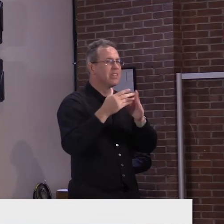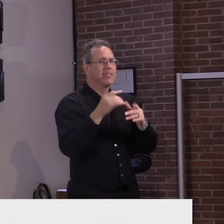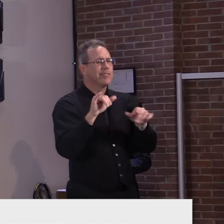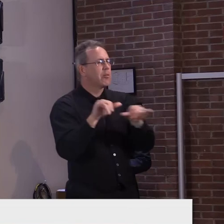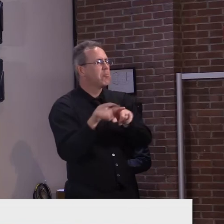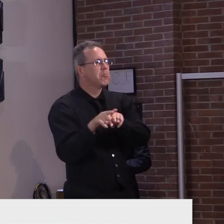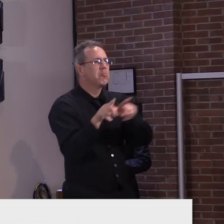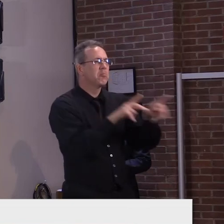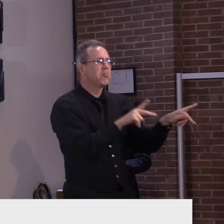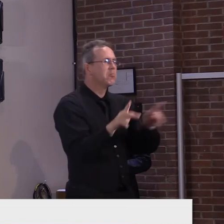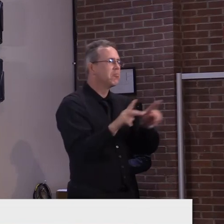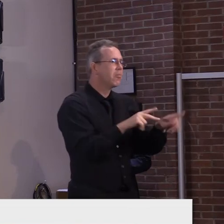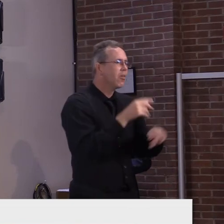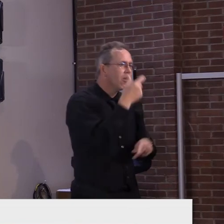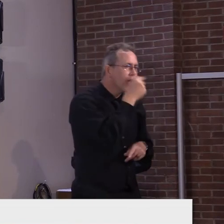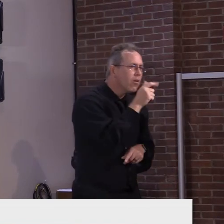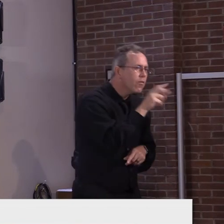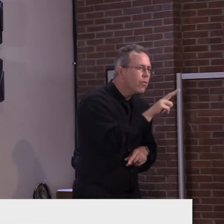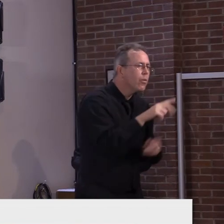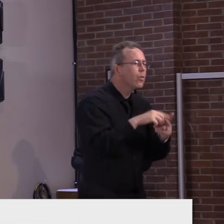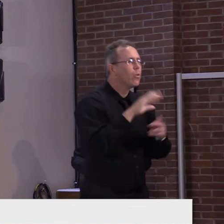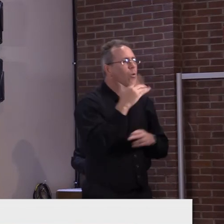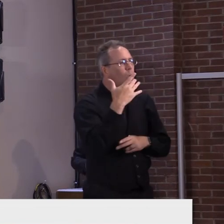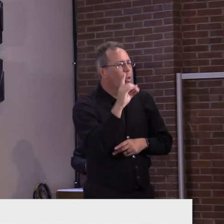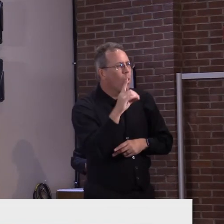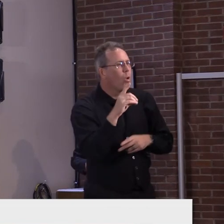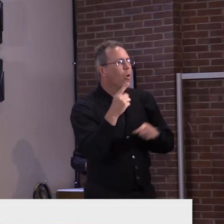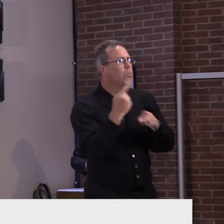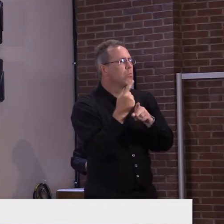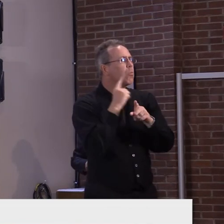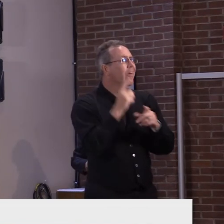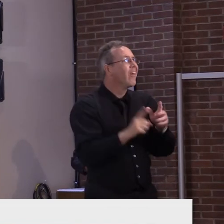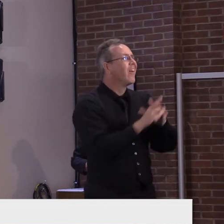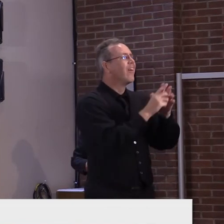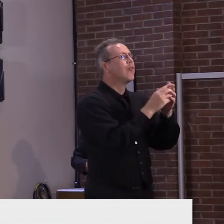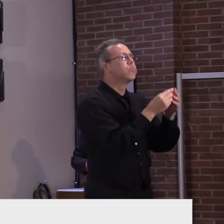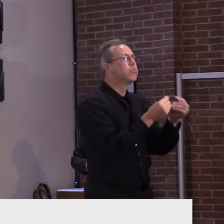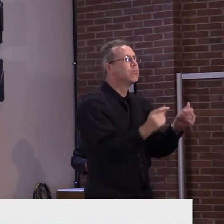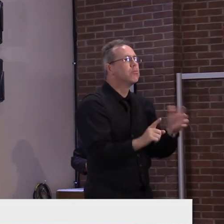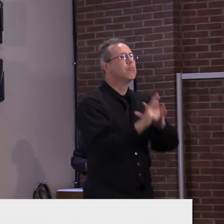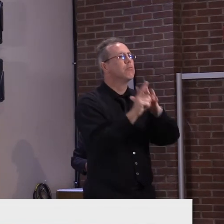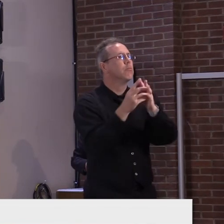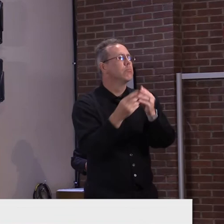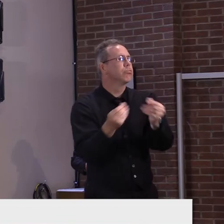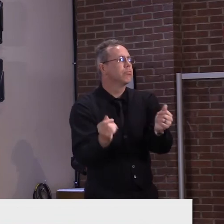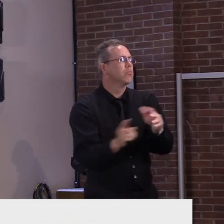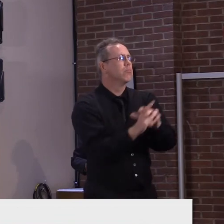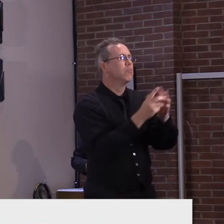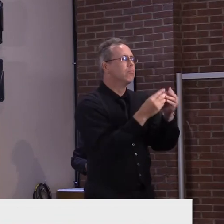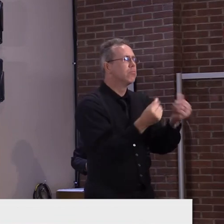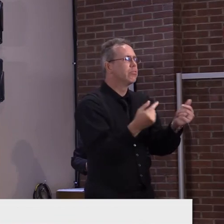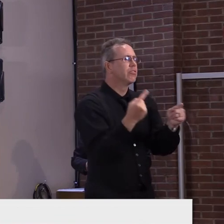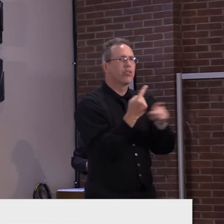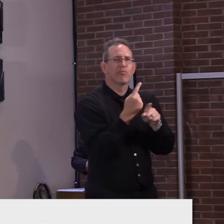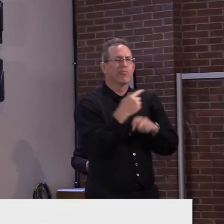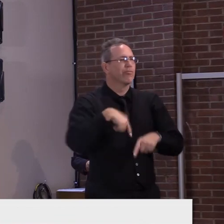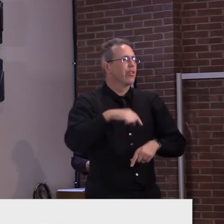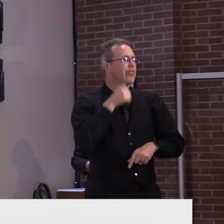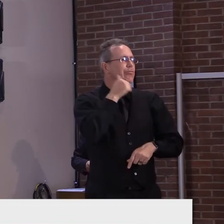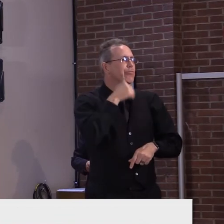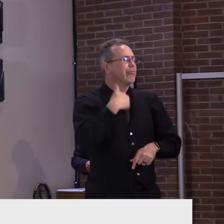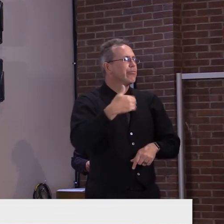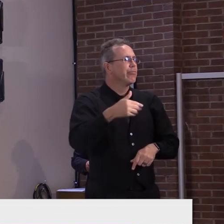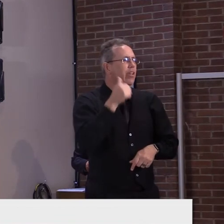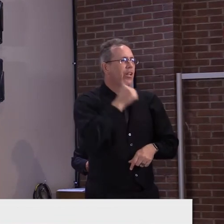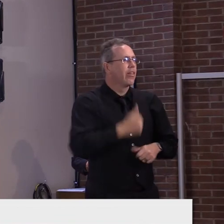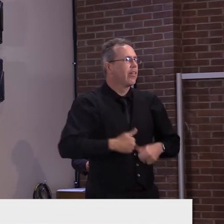see a number of hospitalizations, a number of deaths, but they become sort of part of the fabric of our human existence. It's a